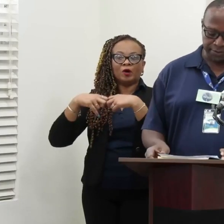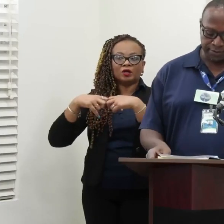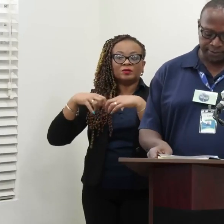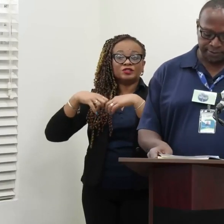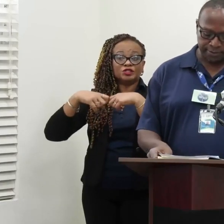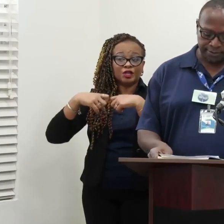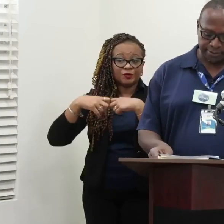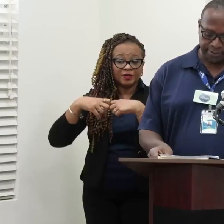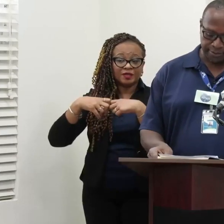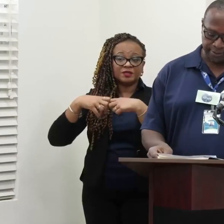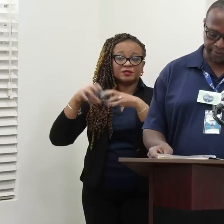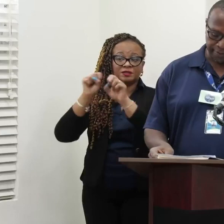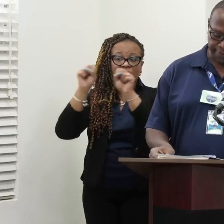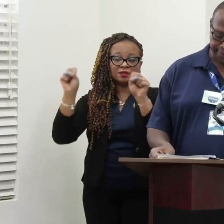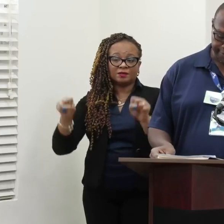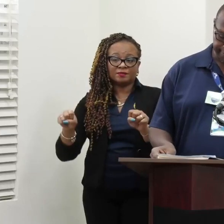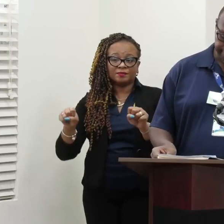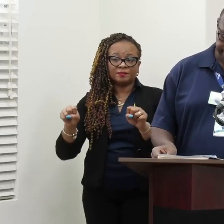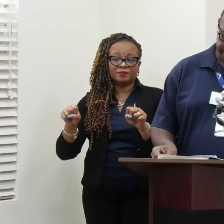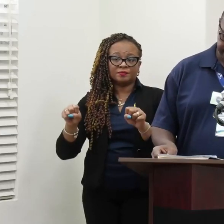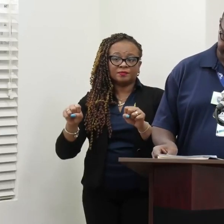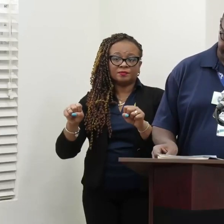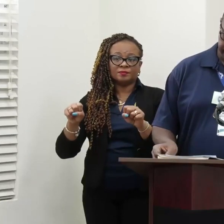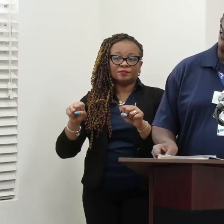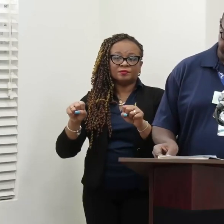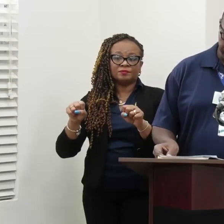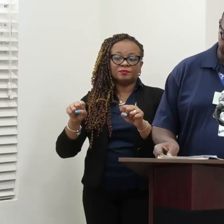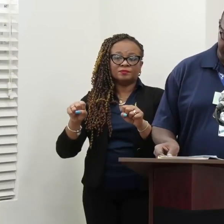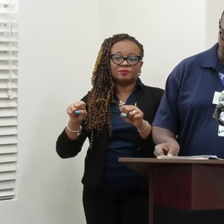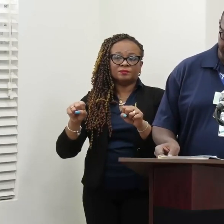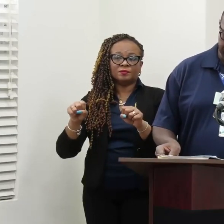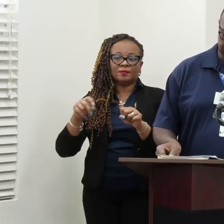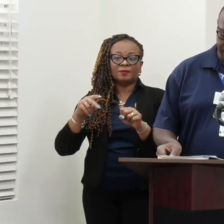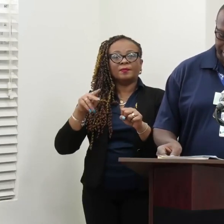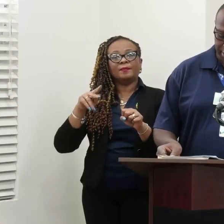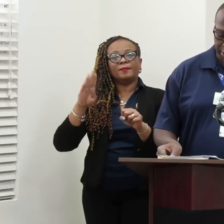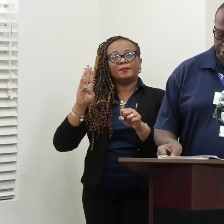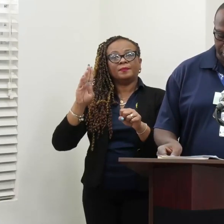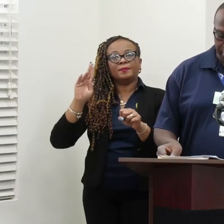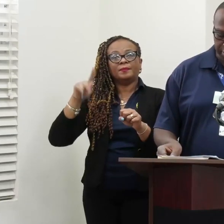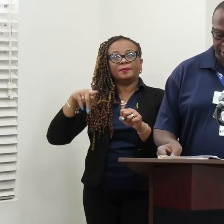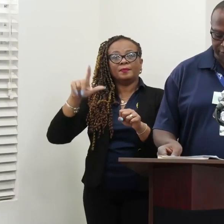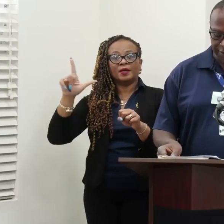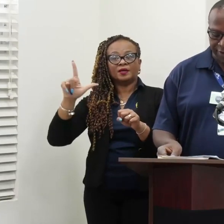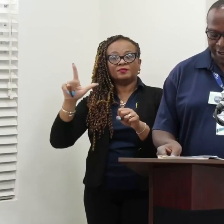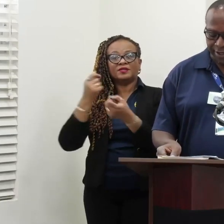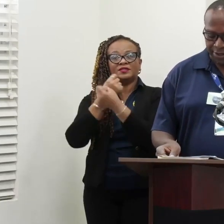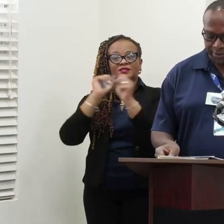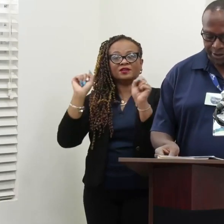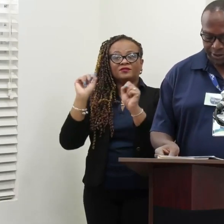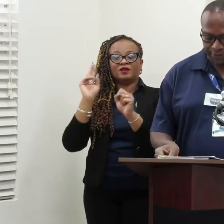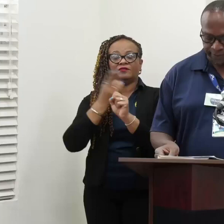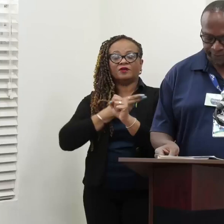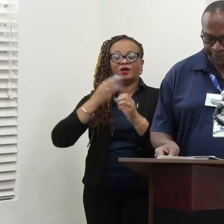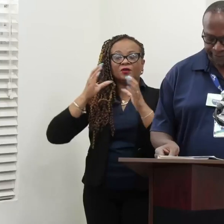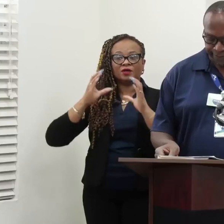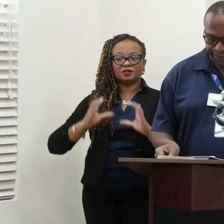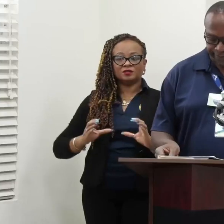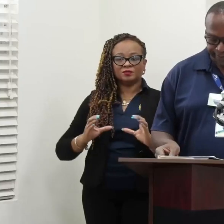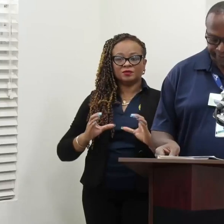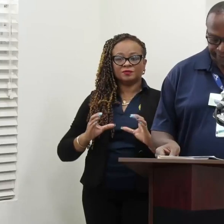systems. So bien portable generator. BPL remains committed to ensuring the safety of our customers.